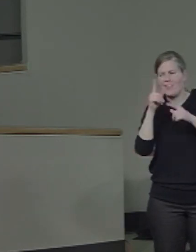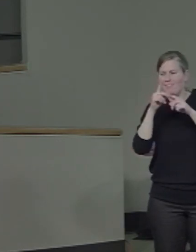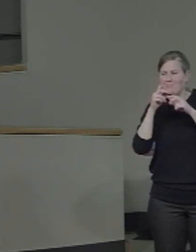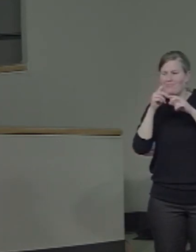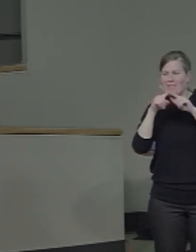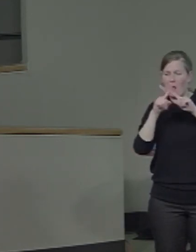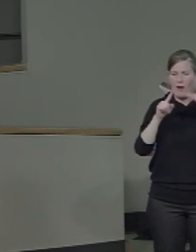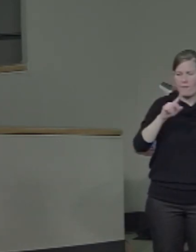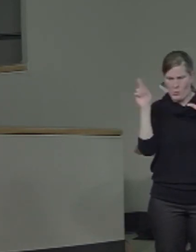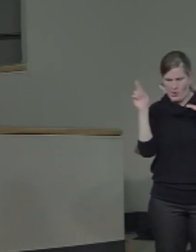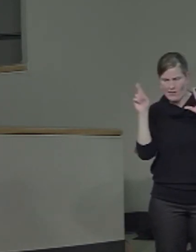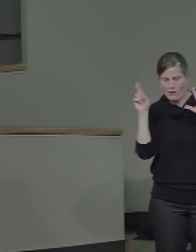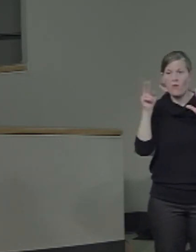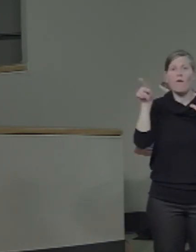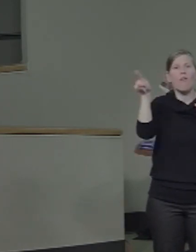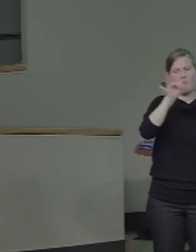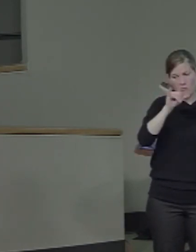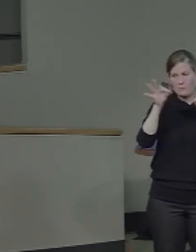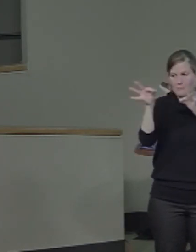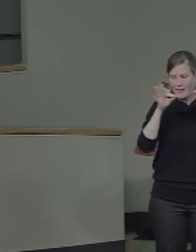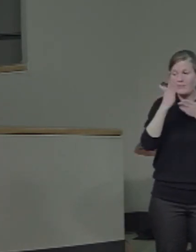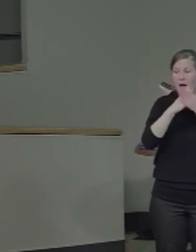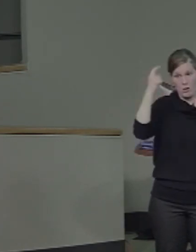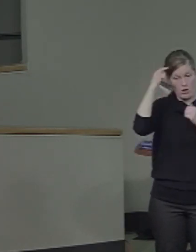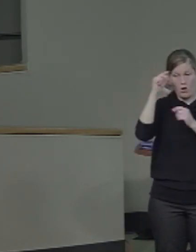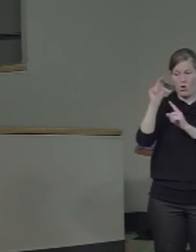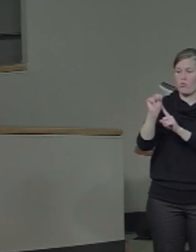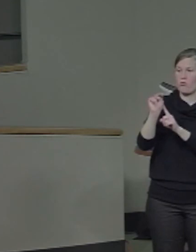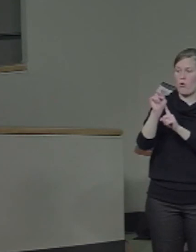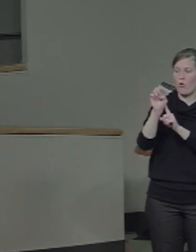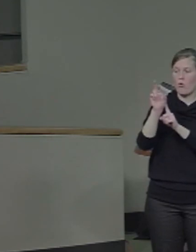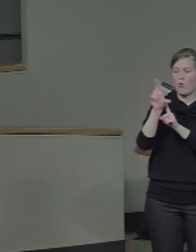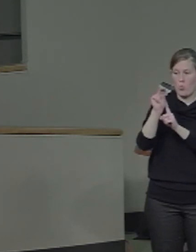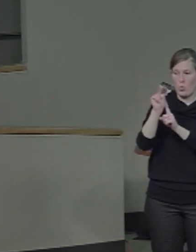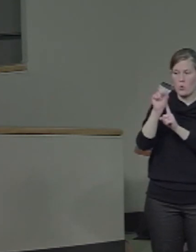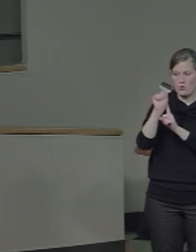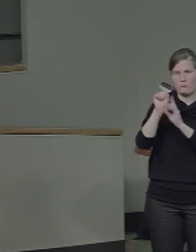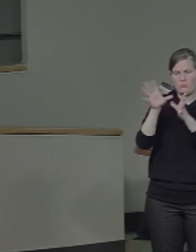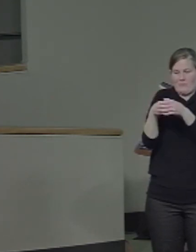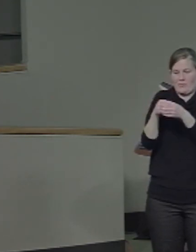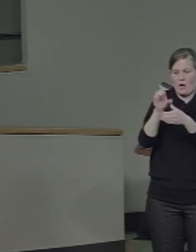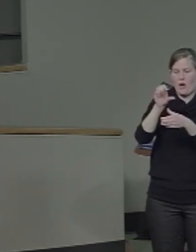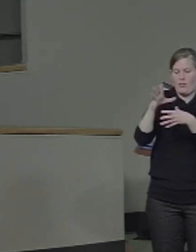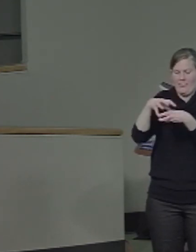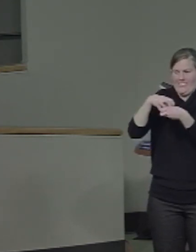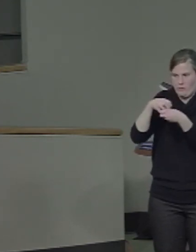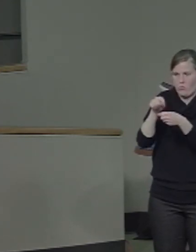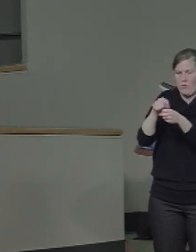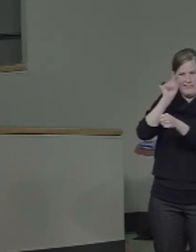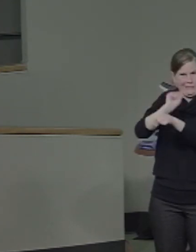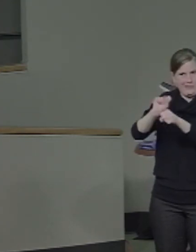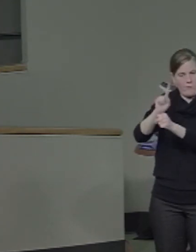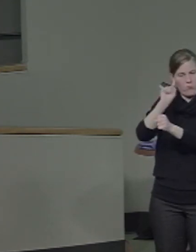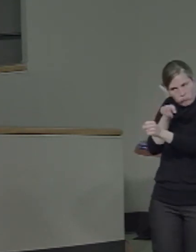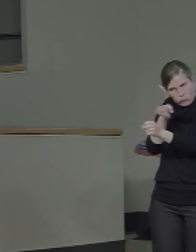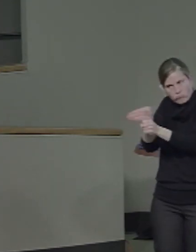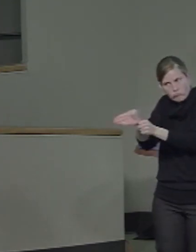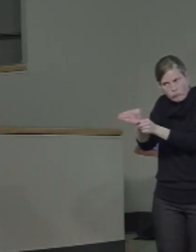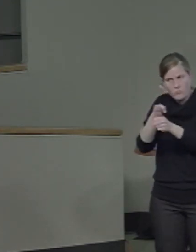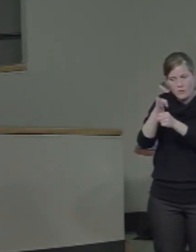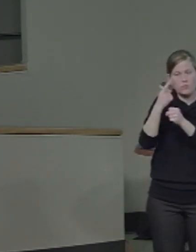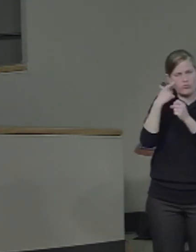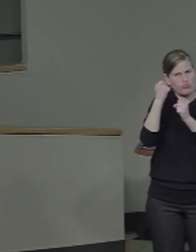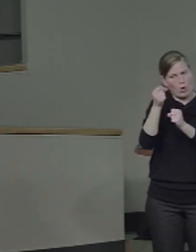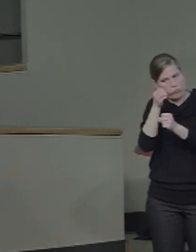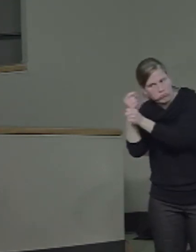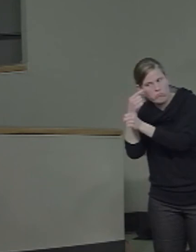stripes and segregate. And in those models, the segregation is quite strong. So, my own sense is that